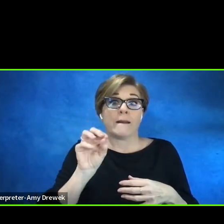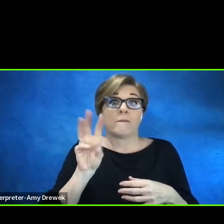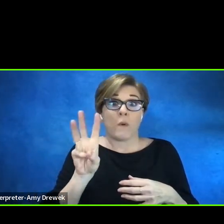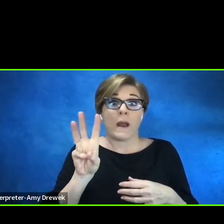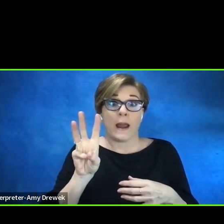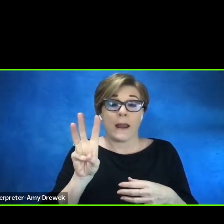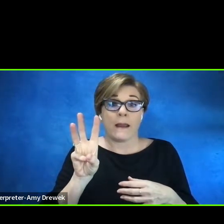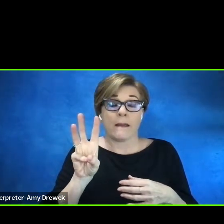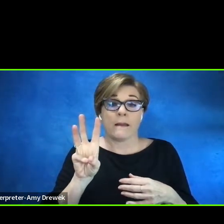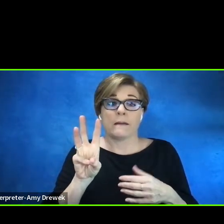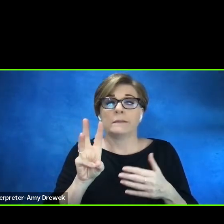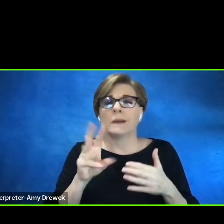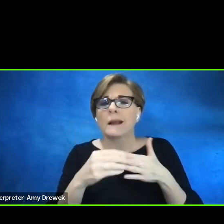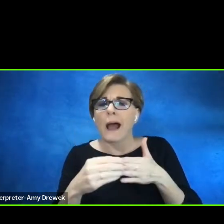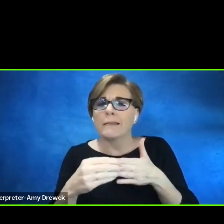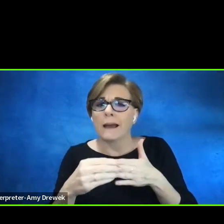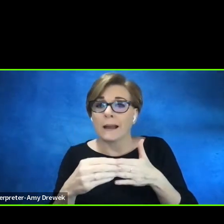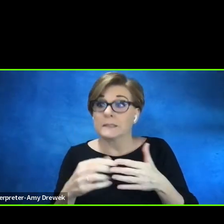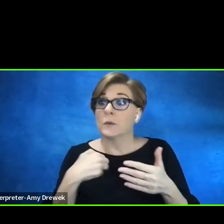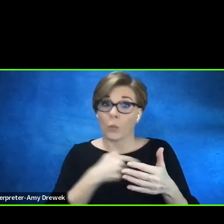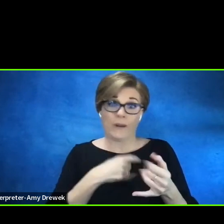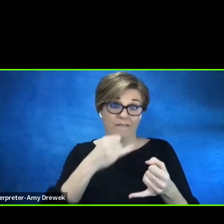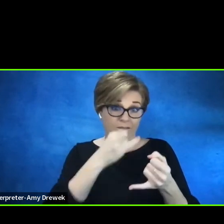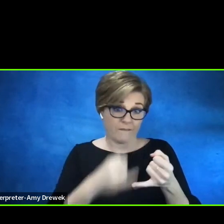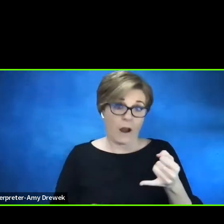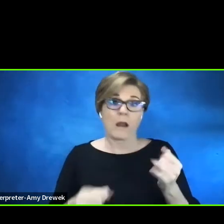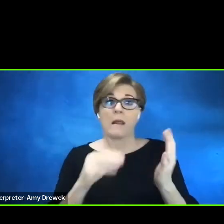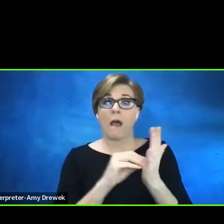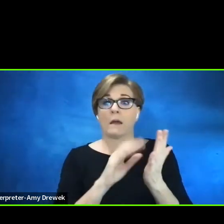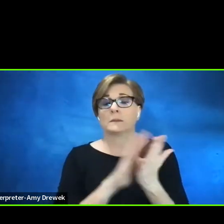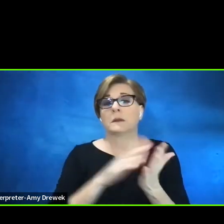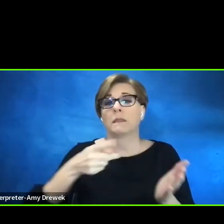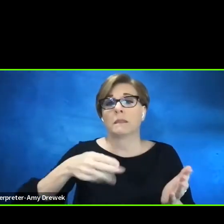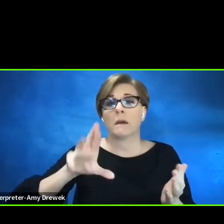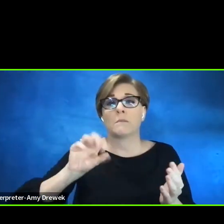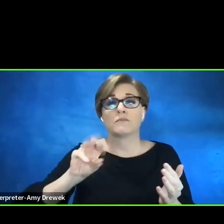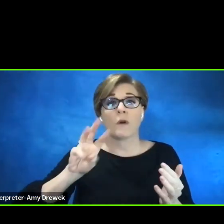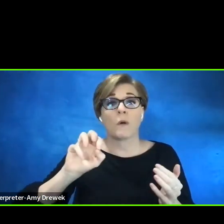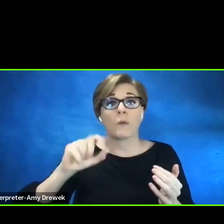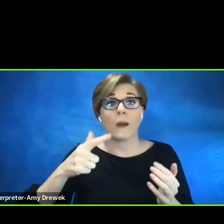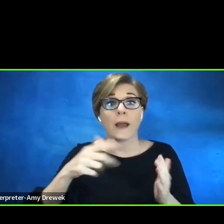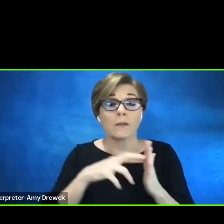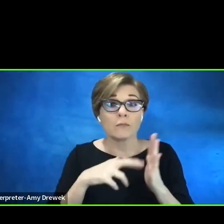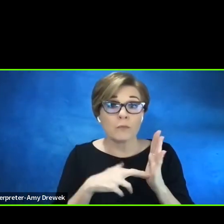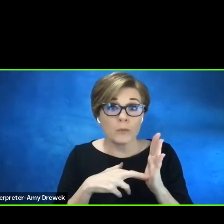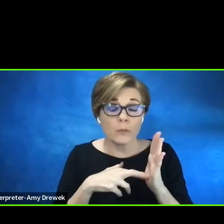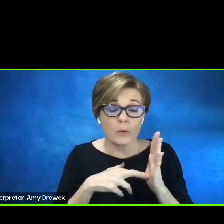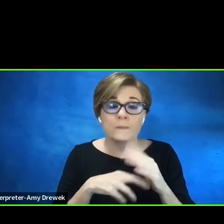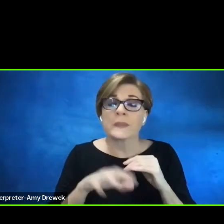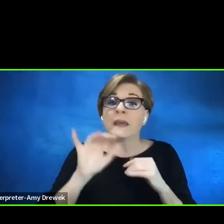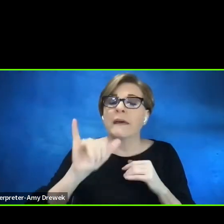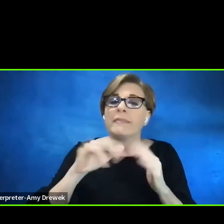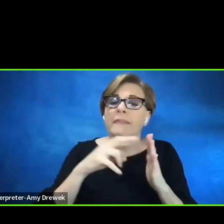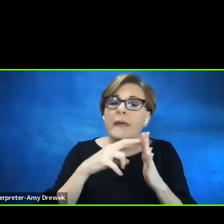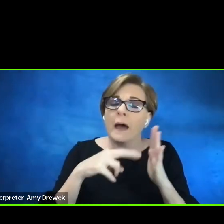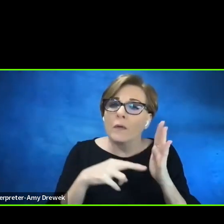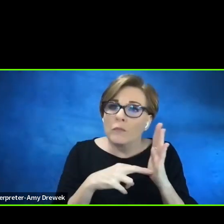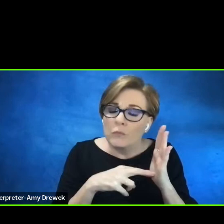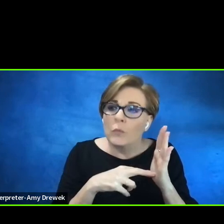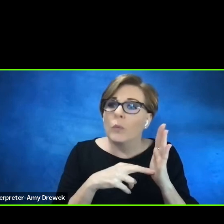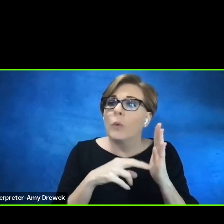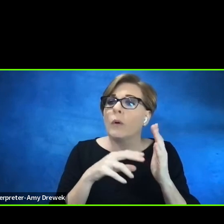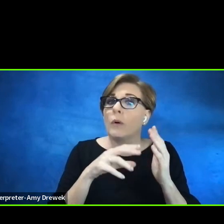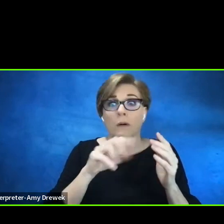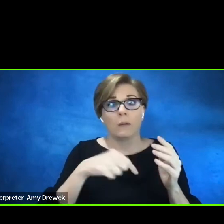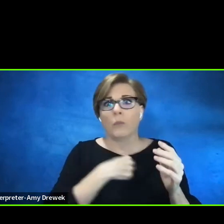that we have finalized the PROAG rule. This was a rule that was being undertaken for a